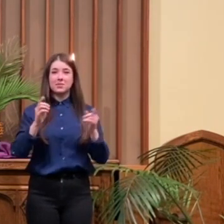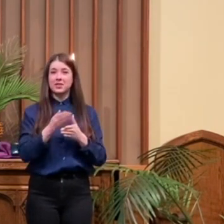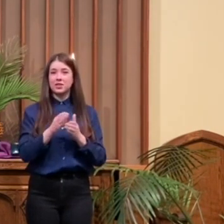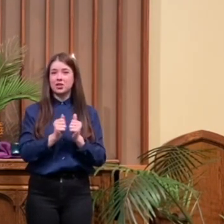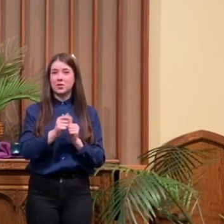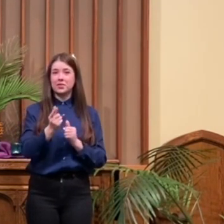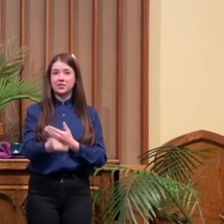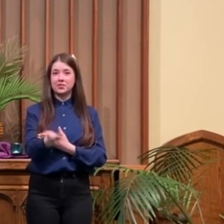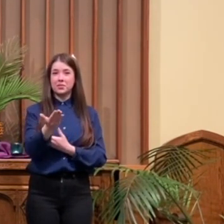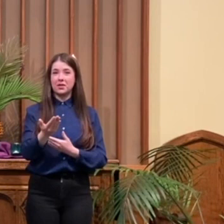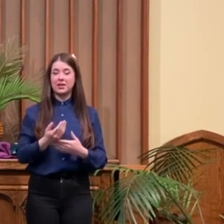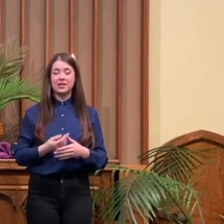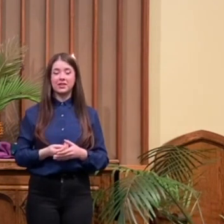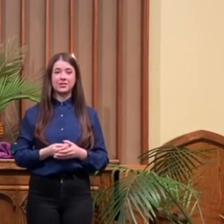morning.